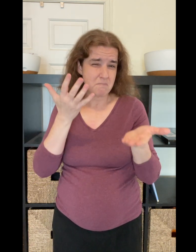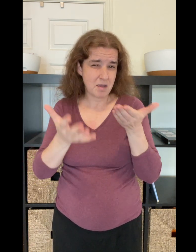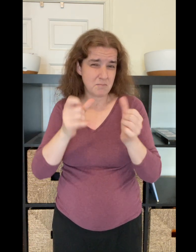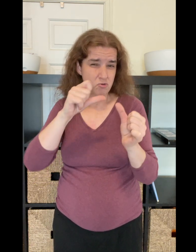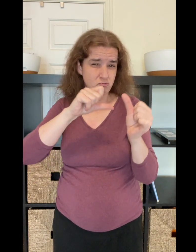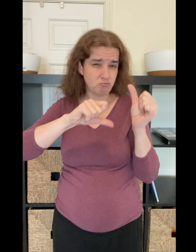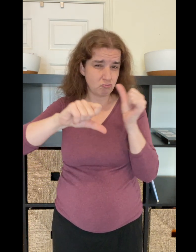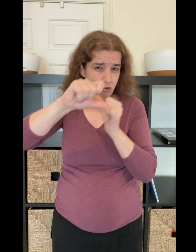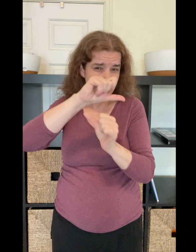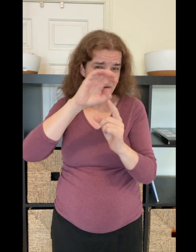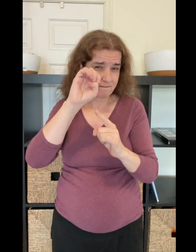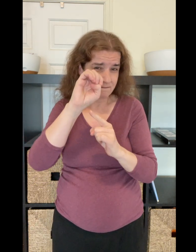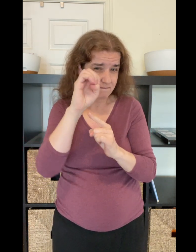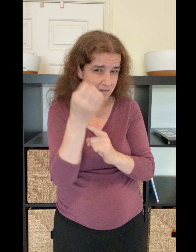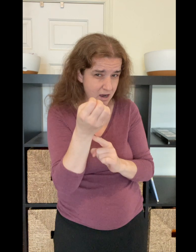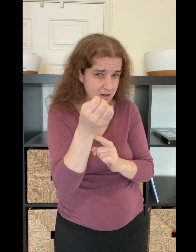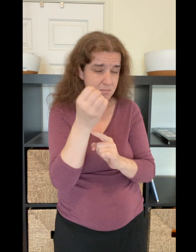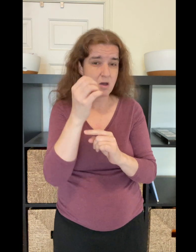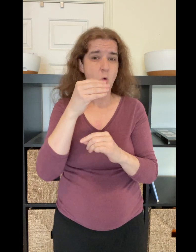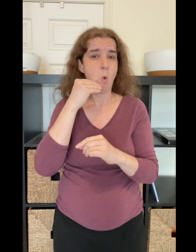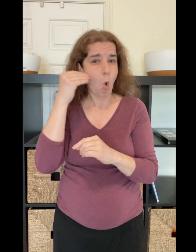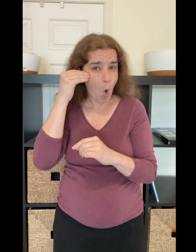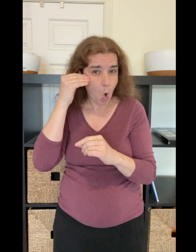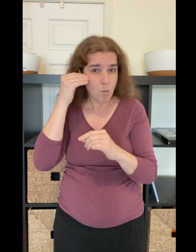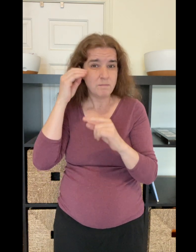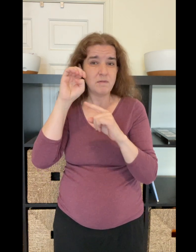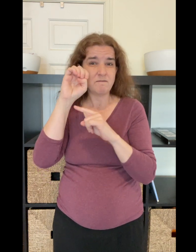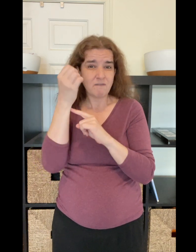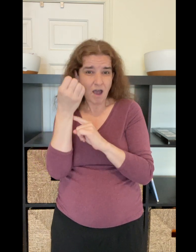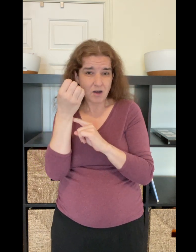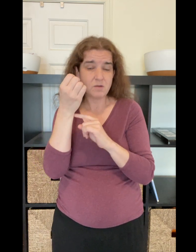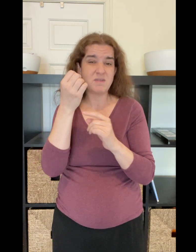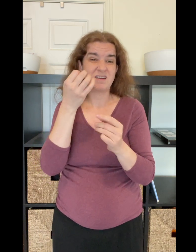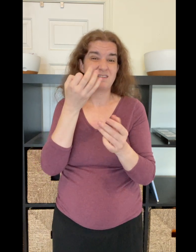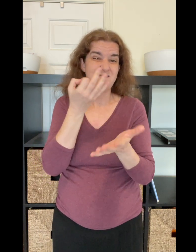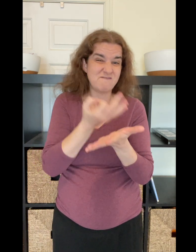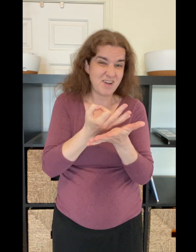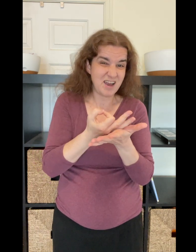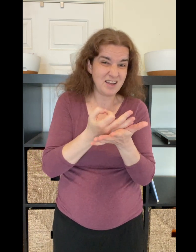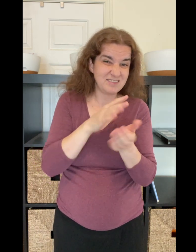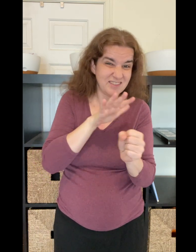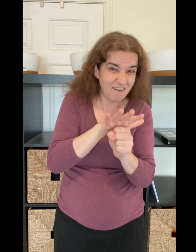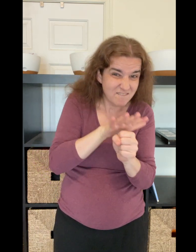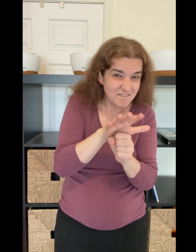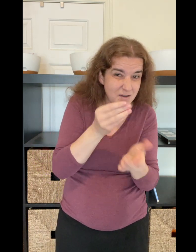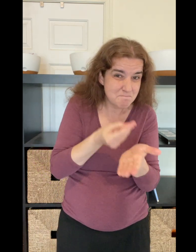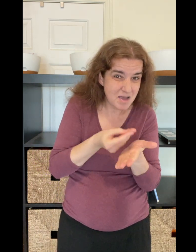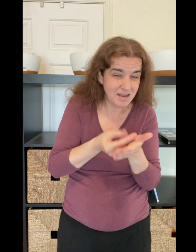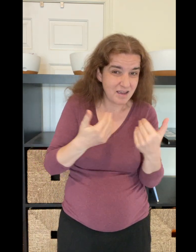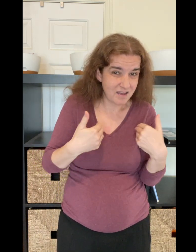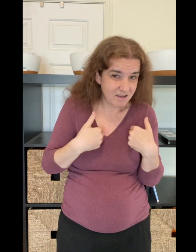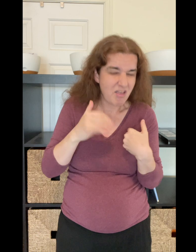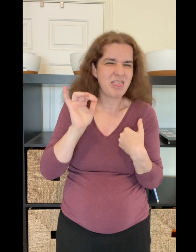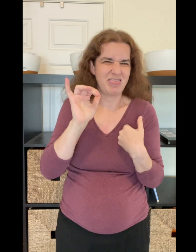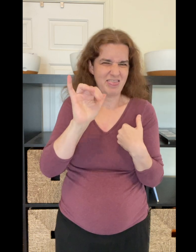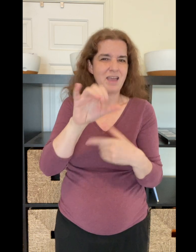mean? Maybe the social environment, the home environments, financial, do they have enough